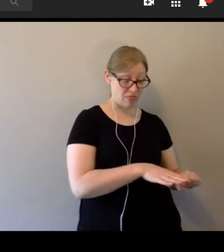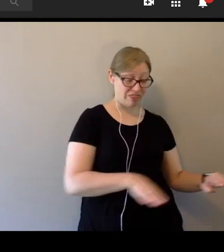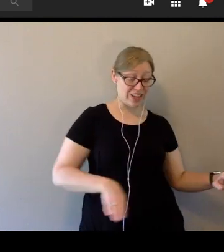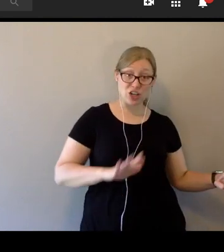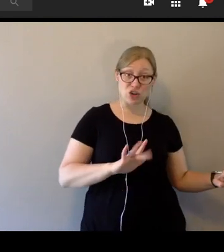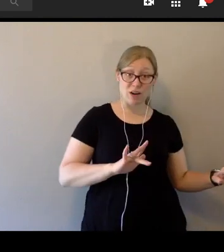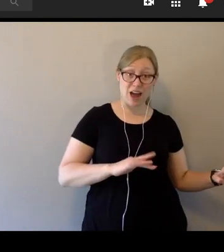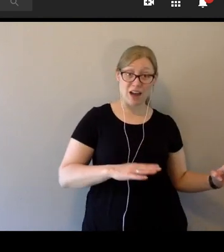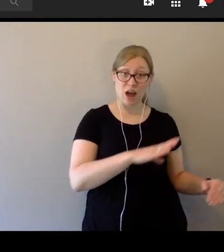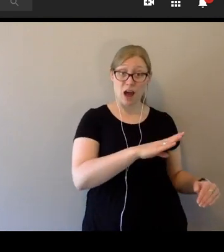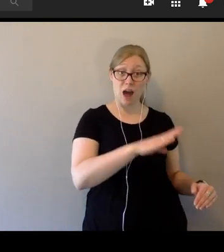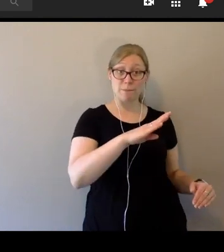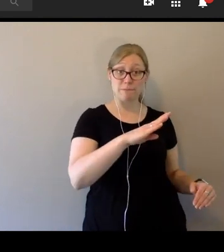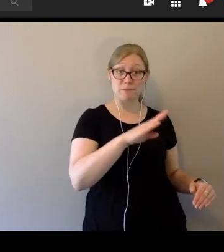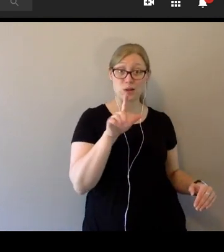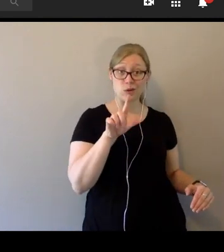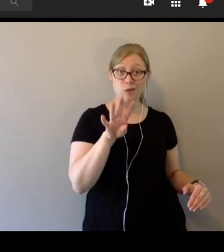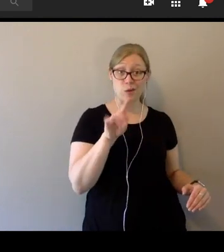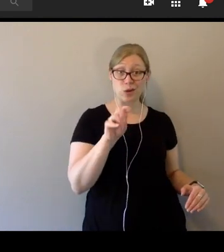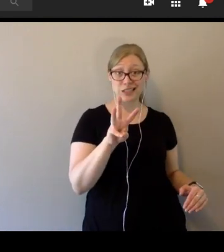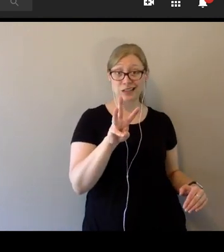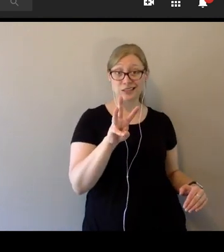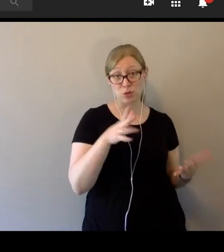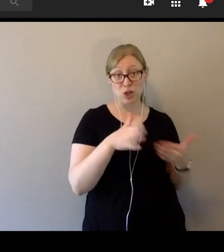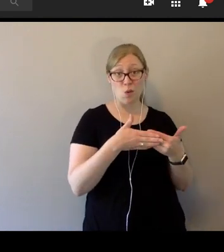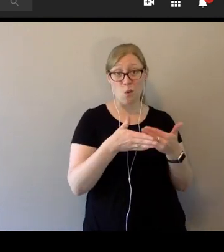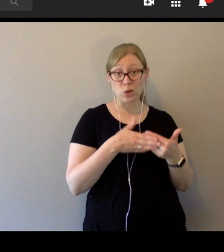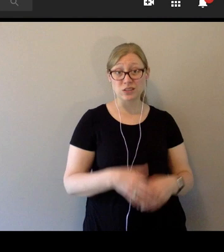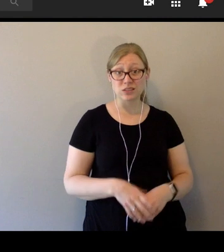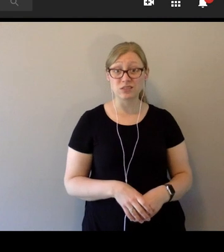only 24.6 feet.